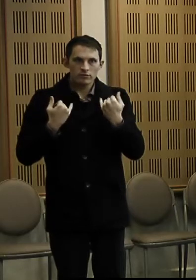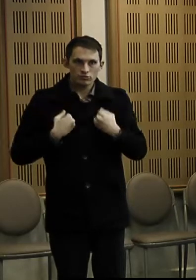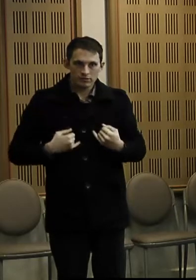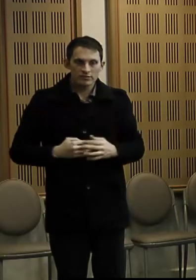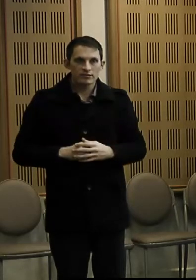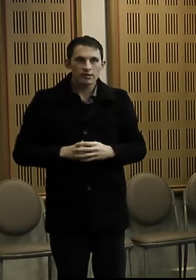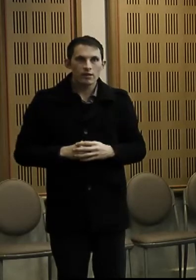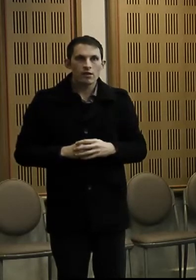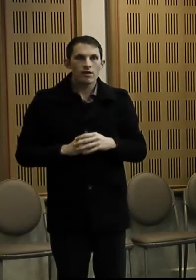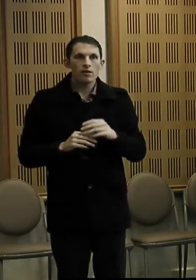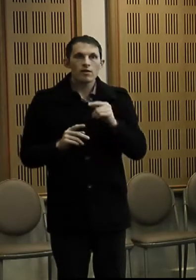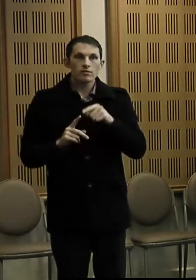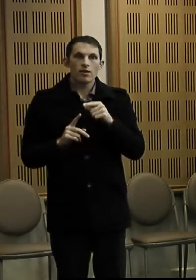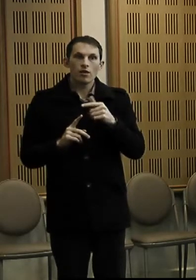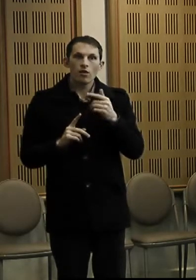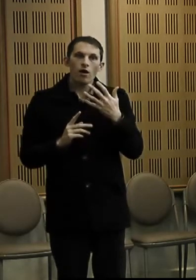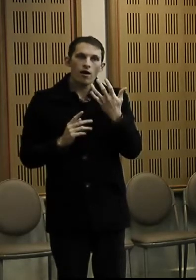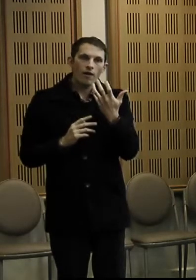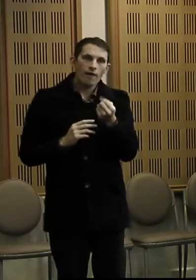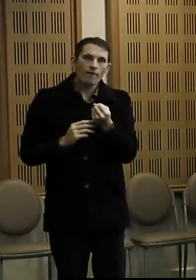a discussion, at least, if not a